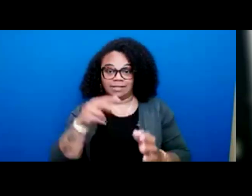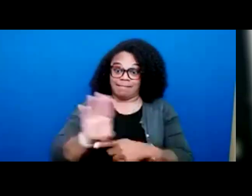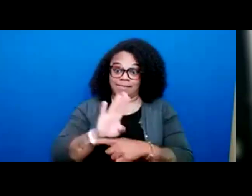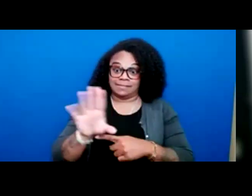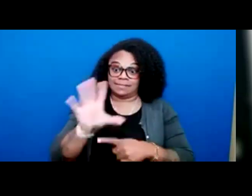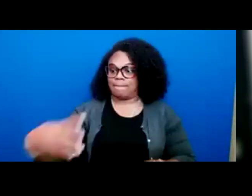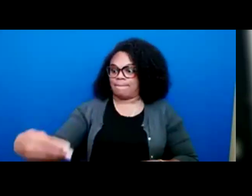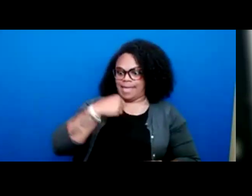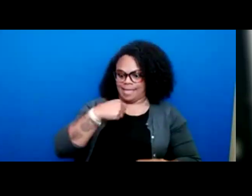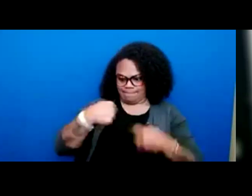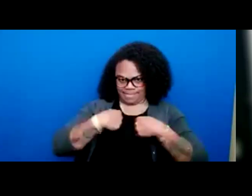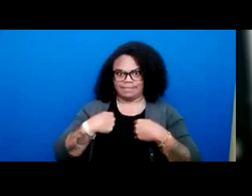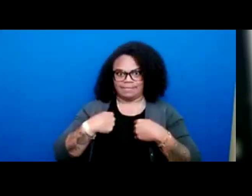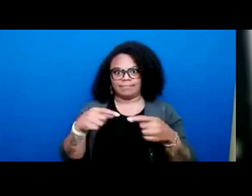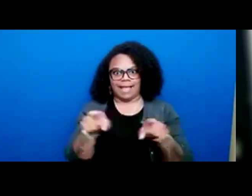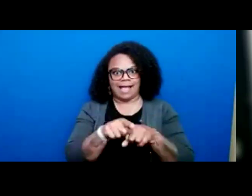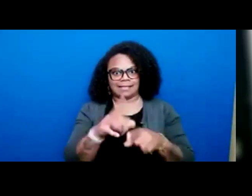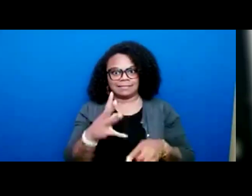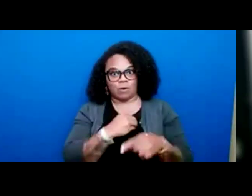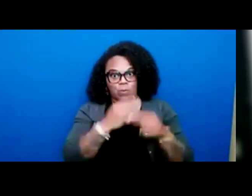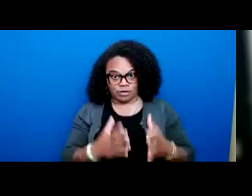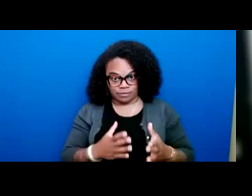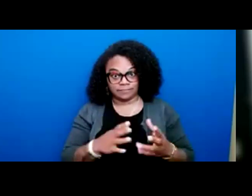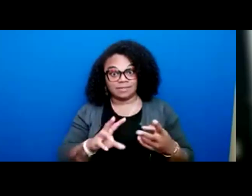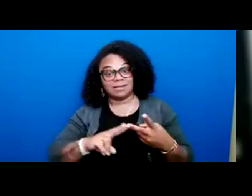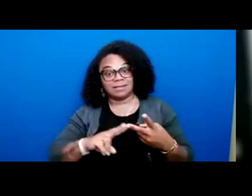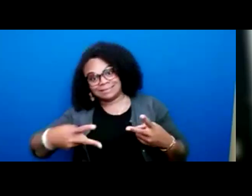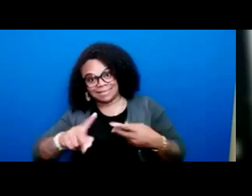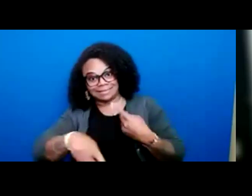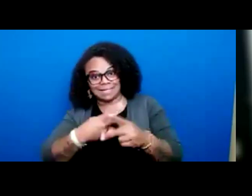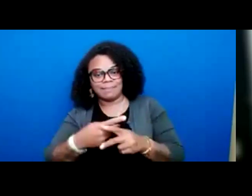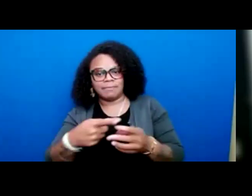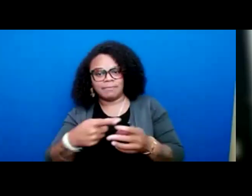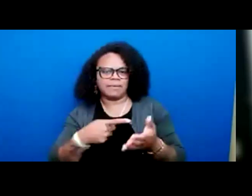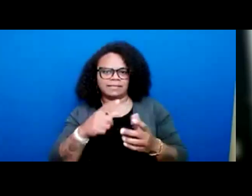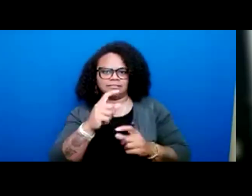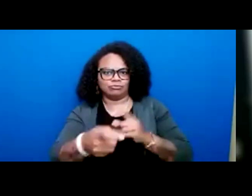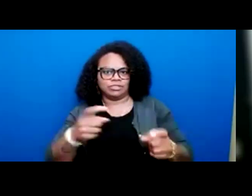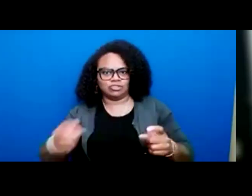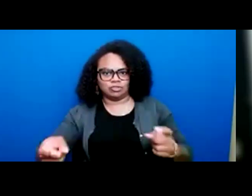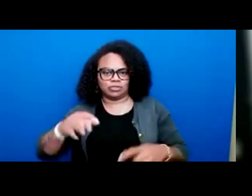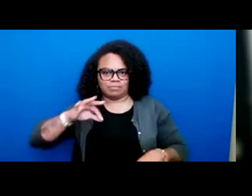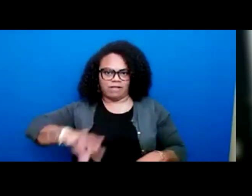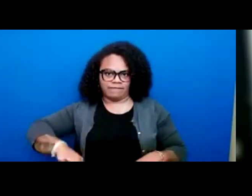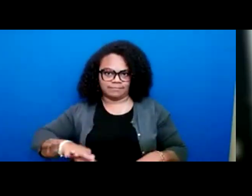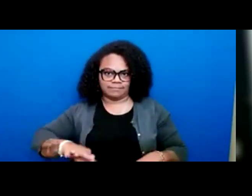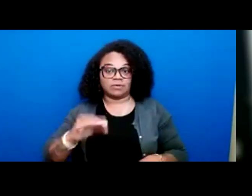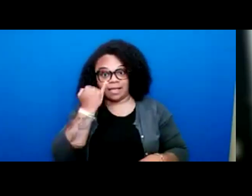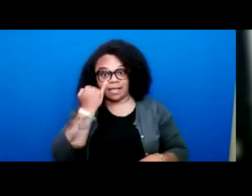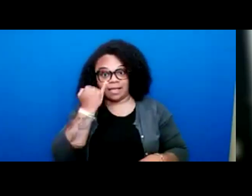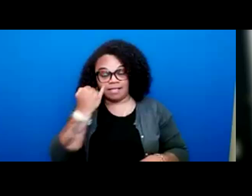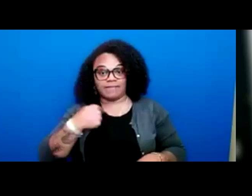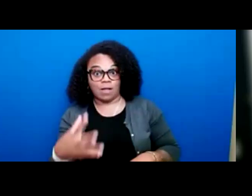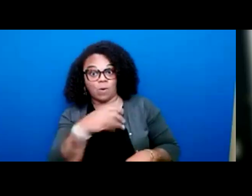company, and then a distribution of profits. So as an owner, as a shareholder, I would